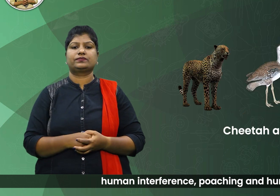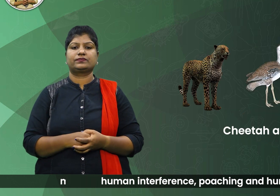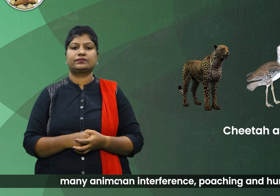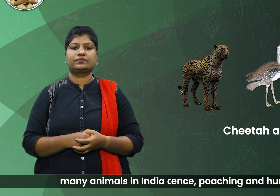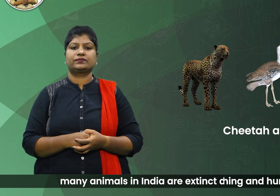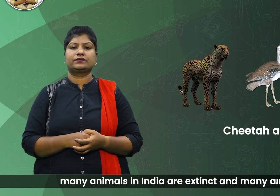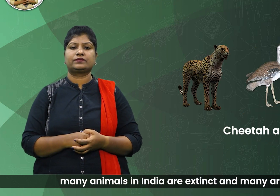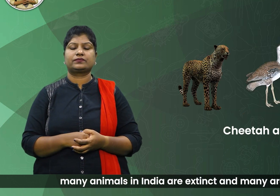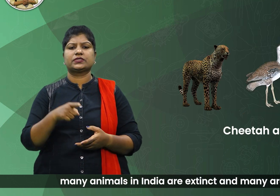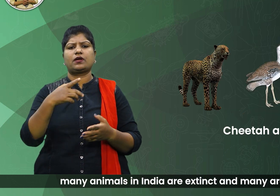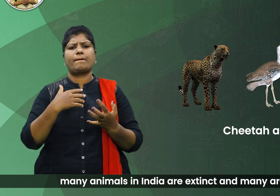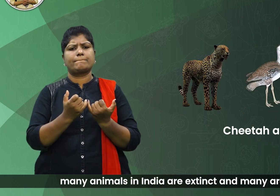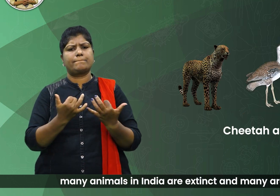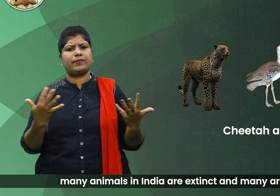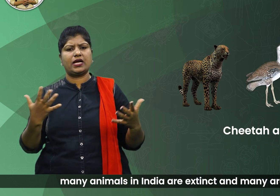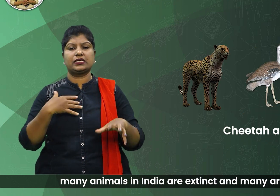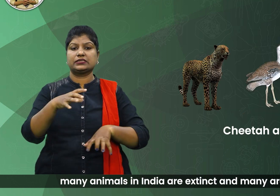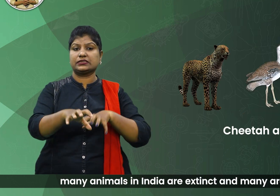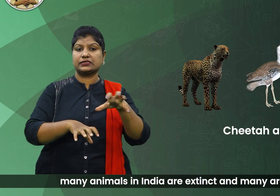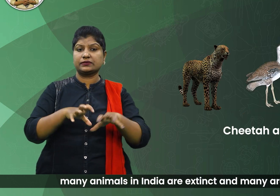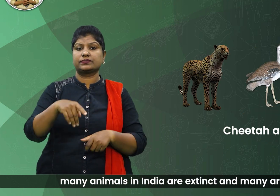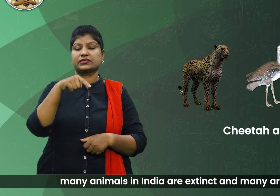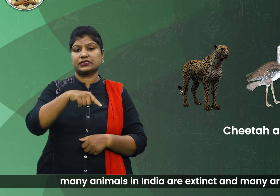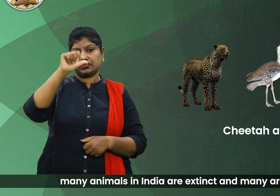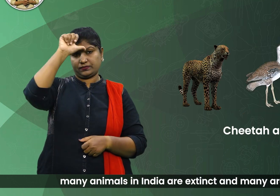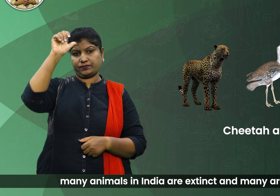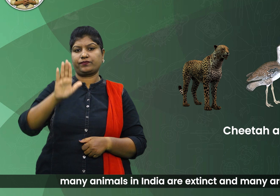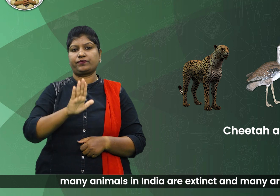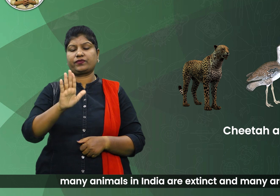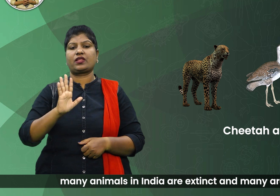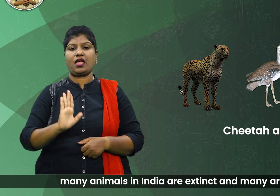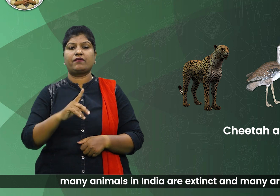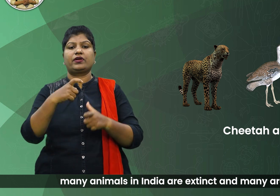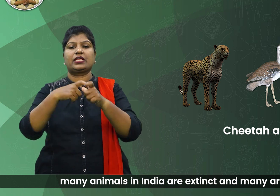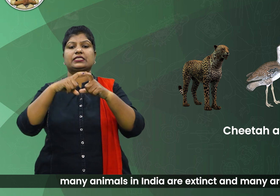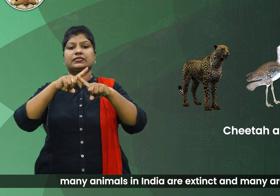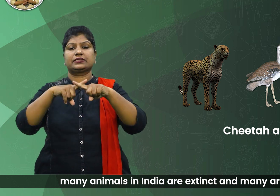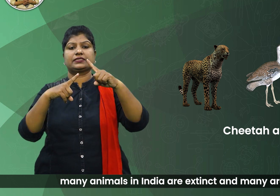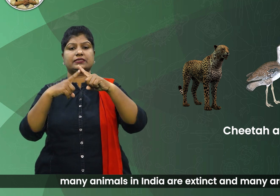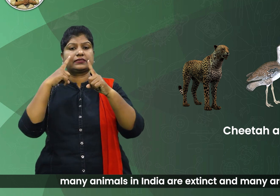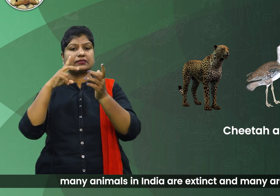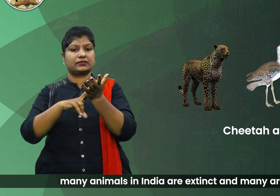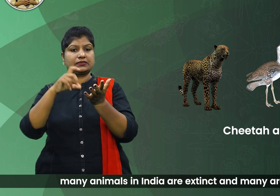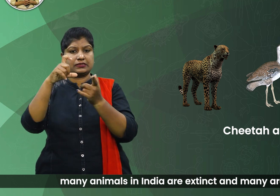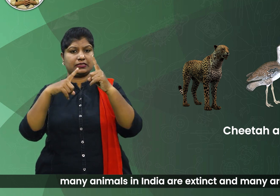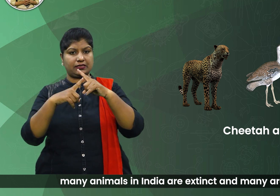Many animals in India are extinct and many are endangered.